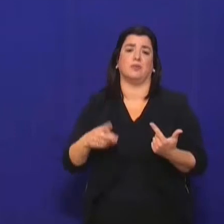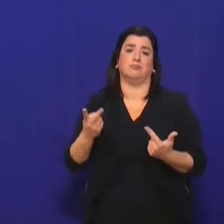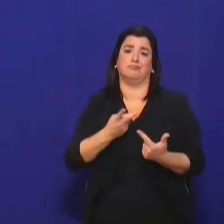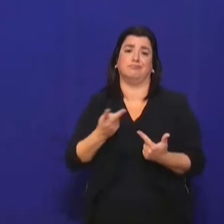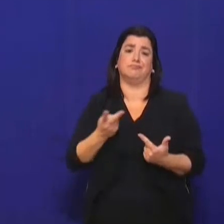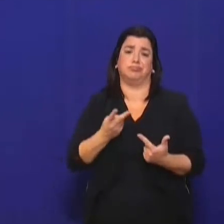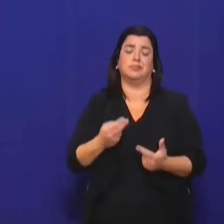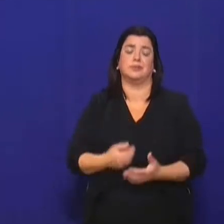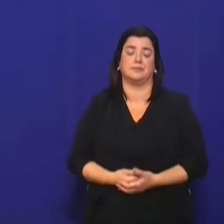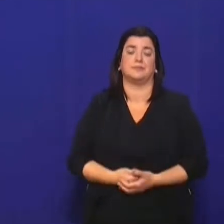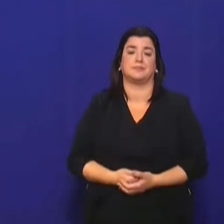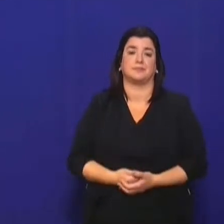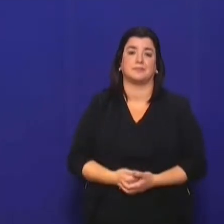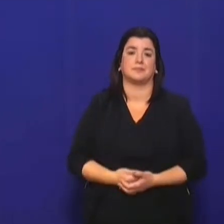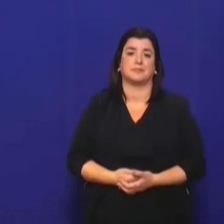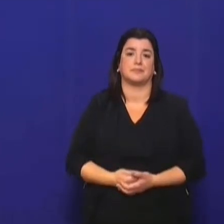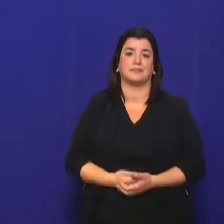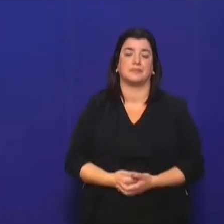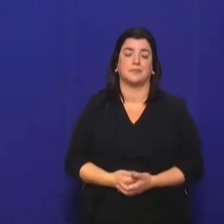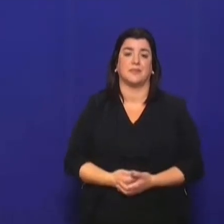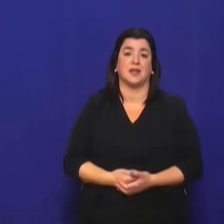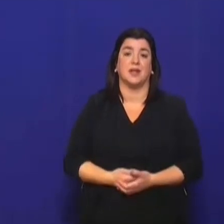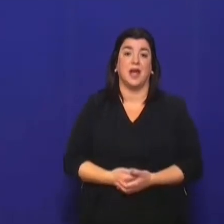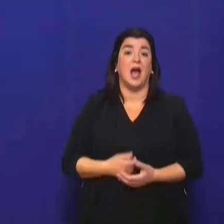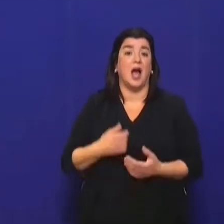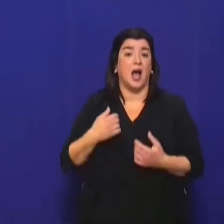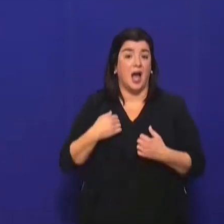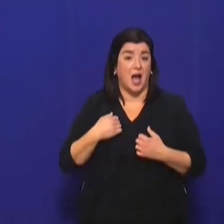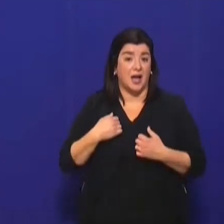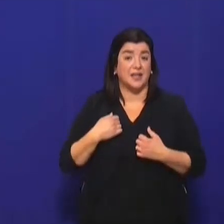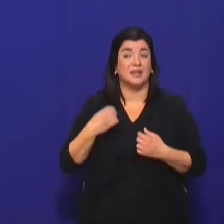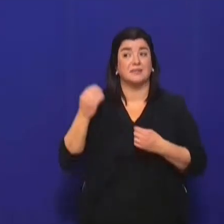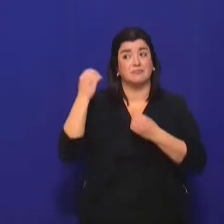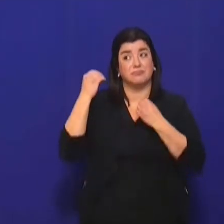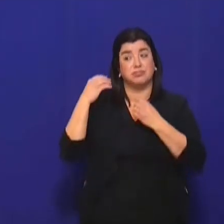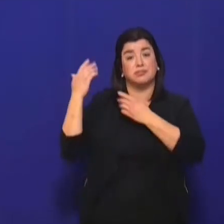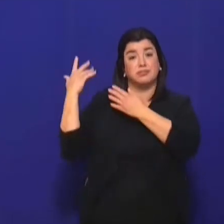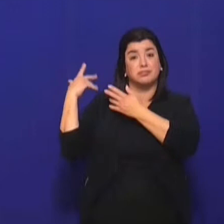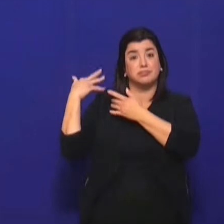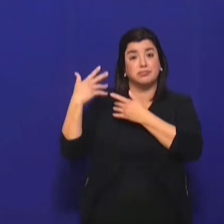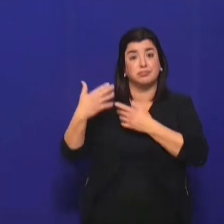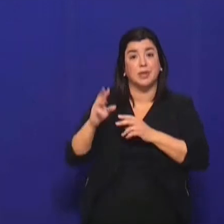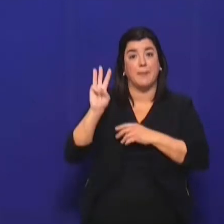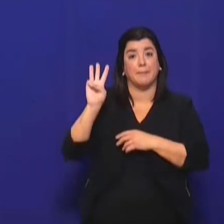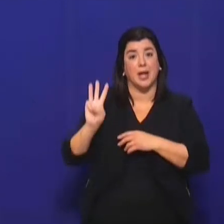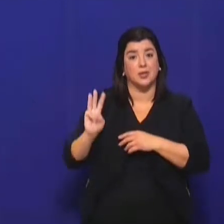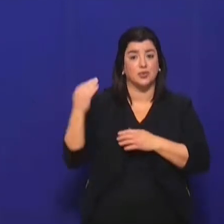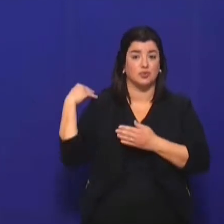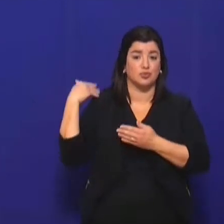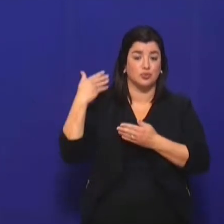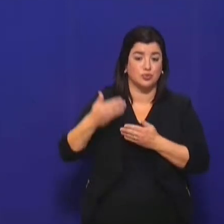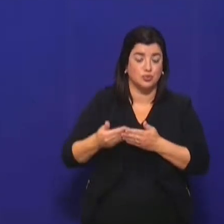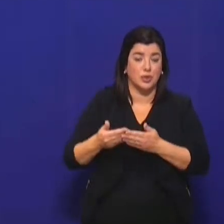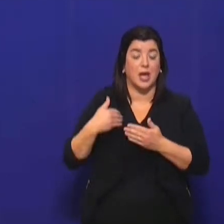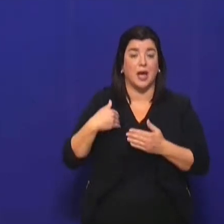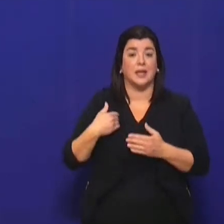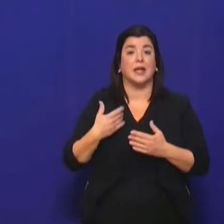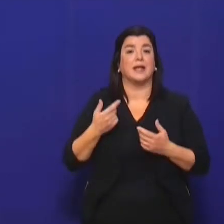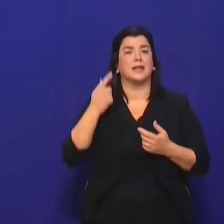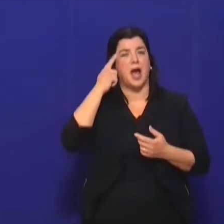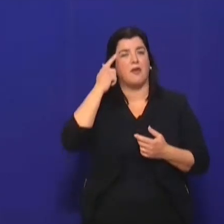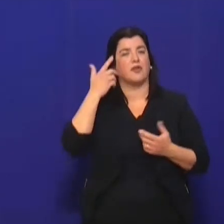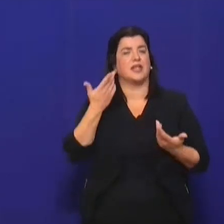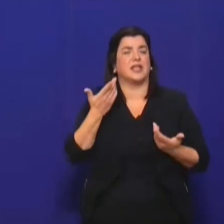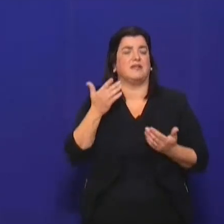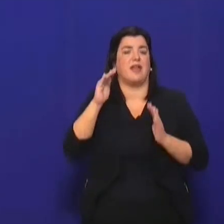f'Għawdex. Fakkarkom tallimna ħafna dawn ix-xhur kollha ta' din il-pandemija x'kif aħna